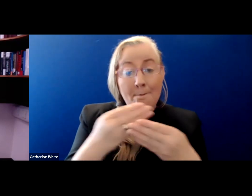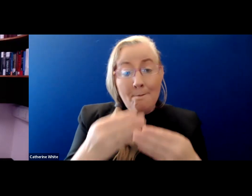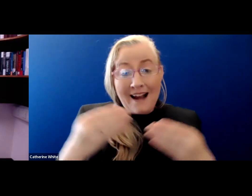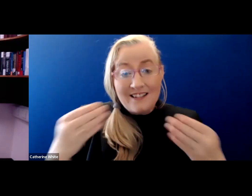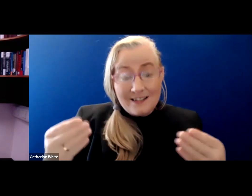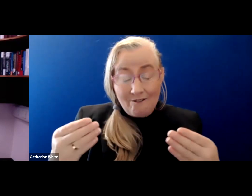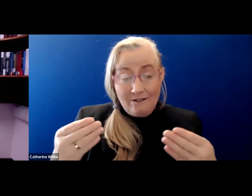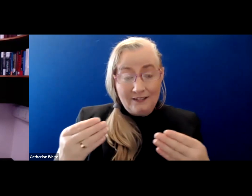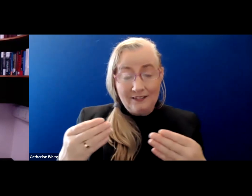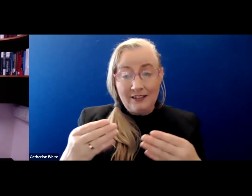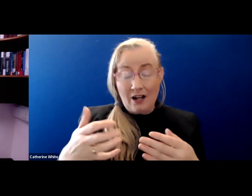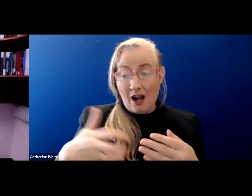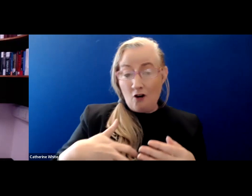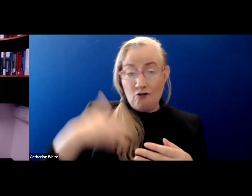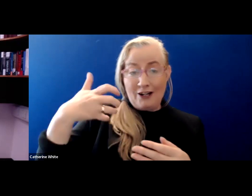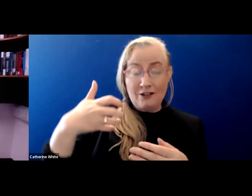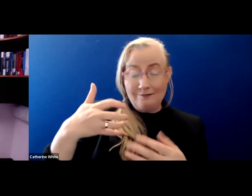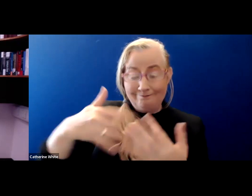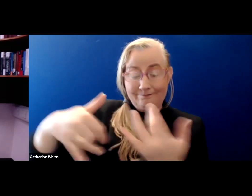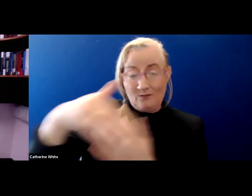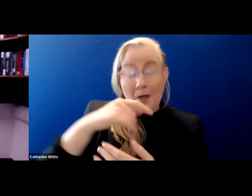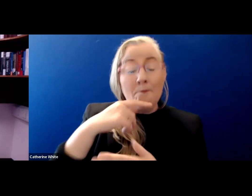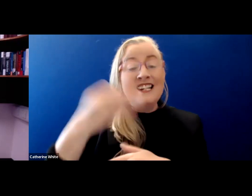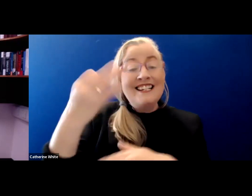of victims of aggression. And while states